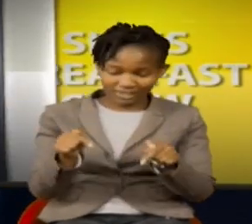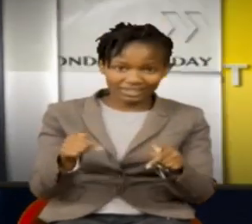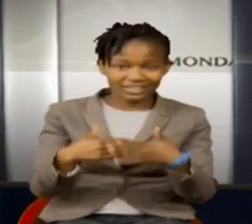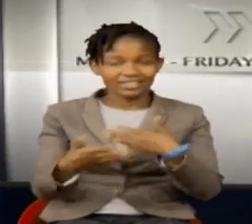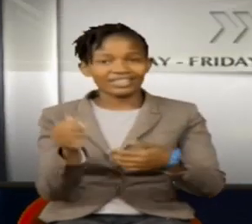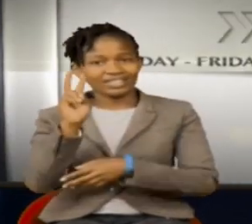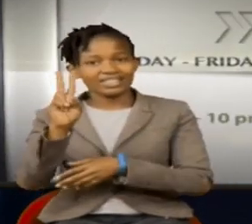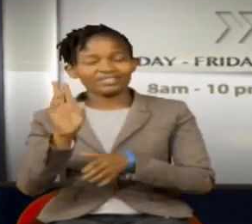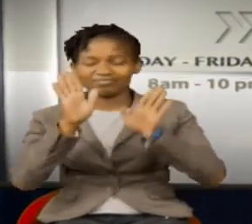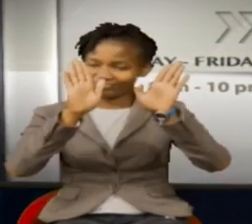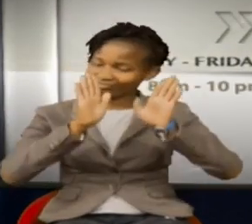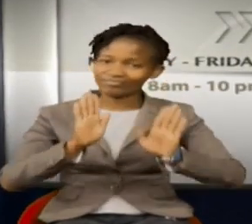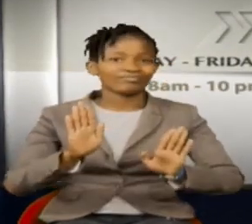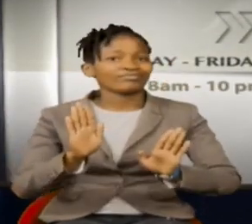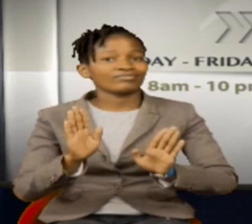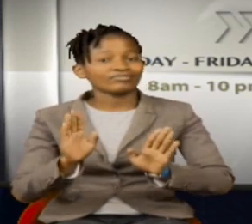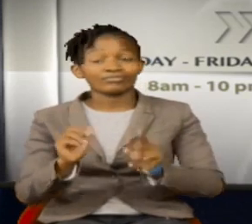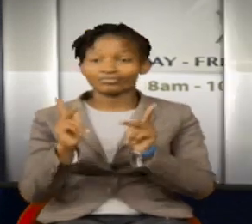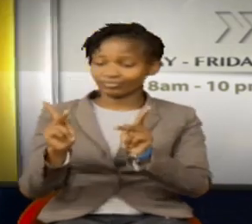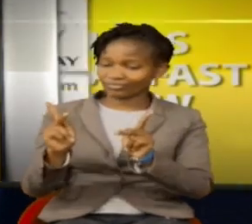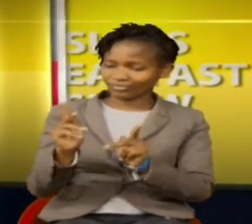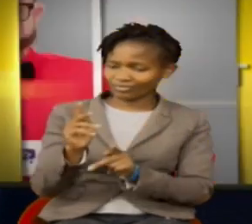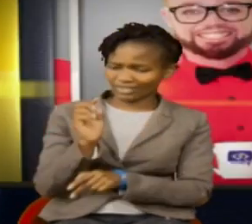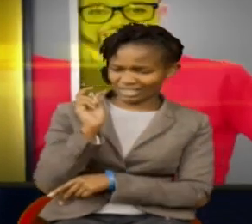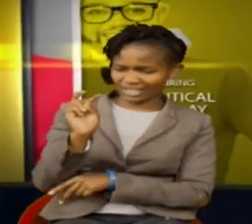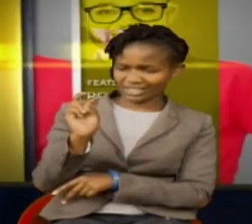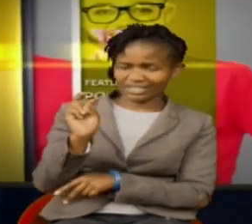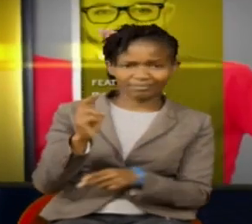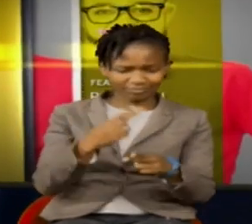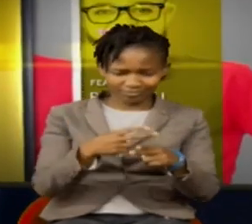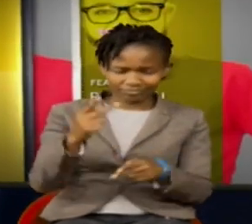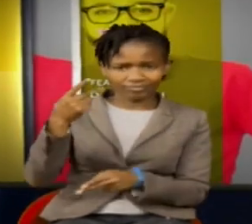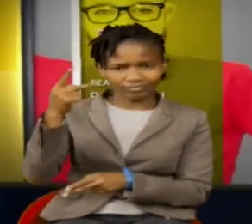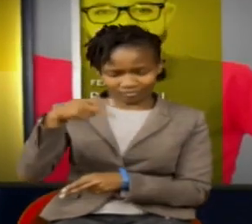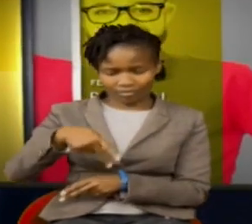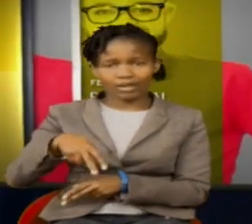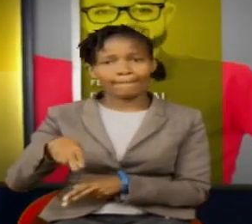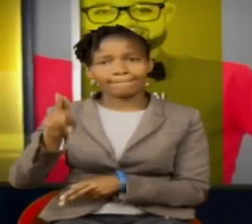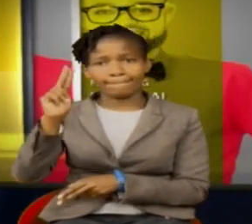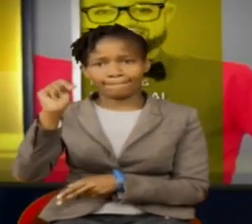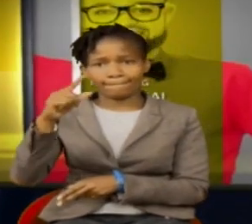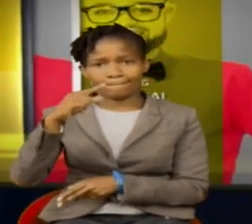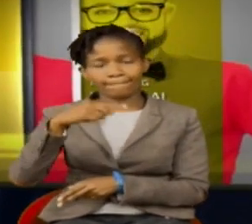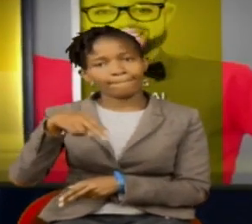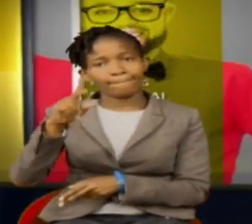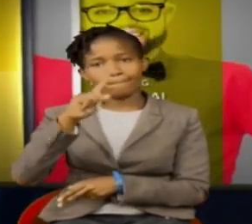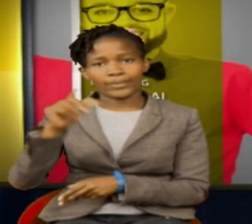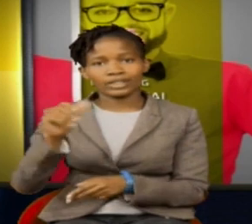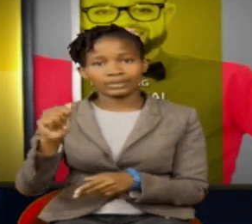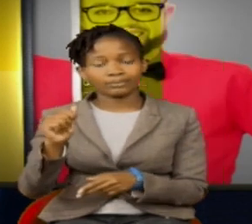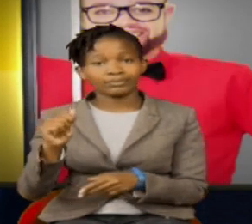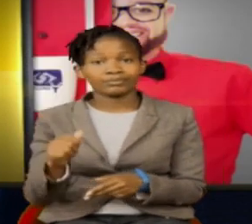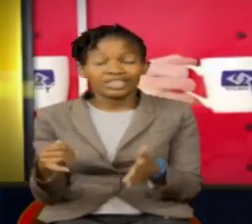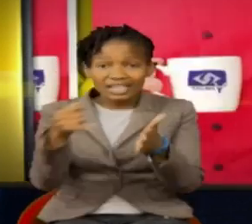really, to see you. Really amazing, man. All right. Yeah. And I can see something. Punguza. Punguza, aha. That's what I'm pushing right now. Okay. It's a